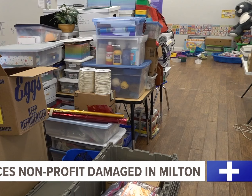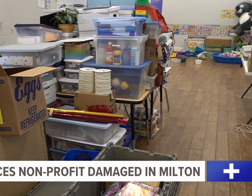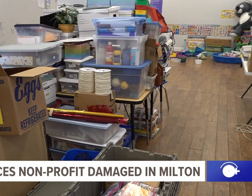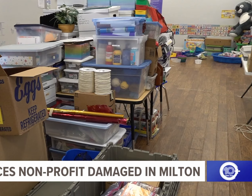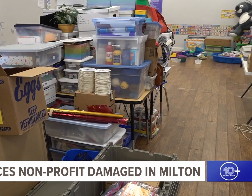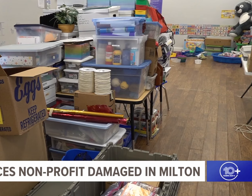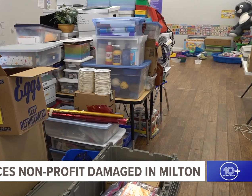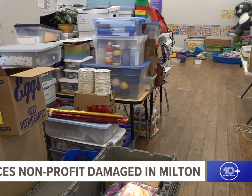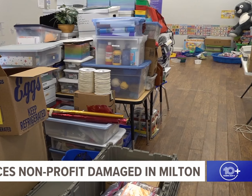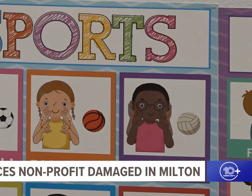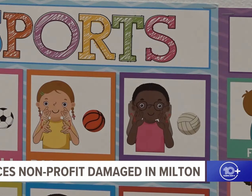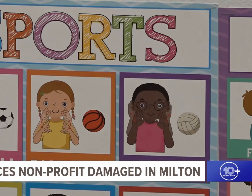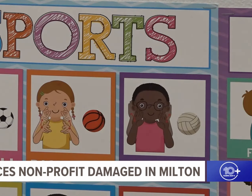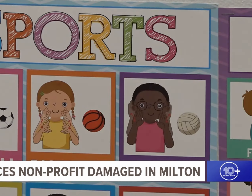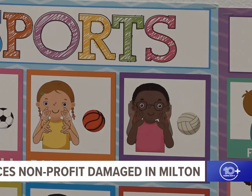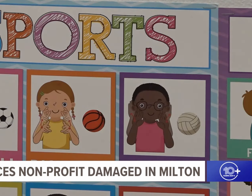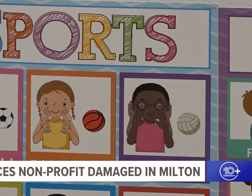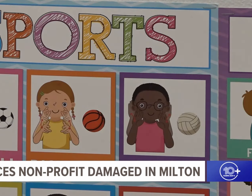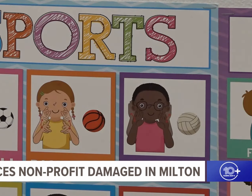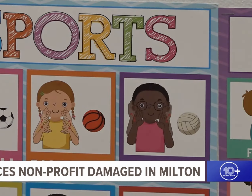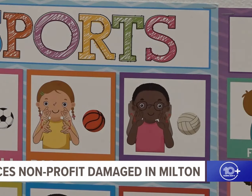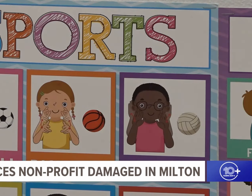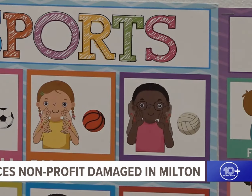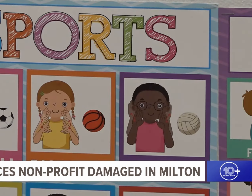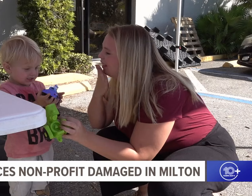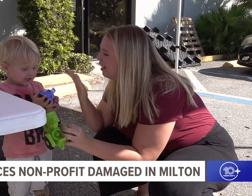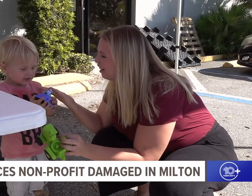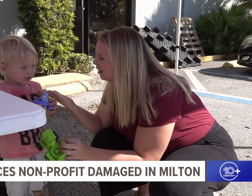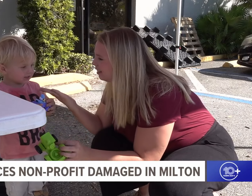the only organization of its kind in Pinellas County. Thank you.